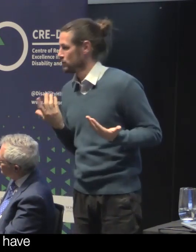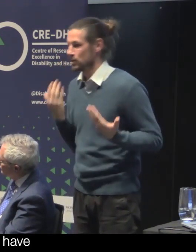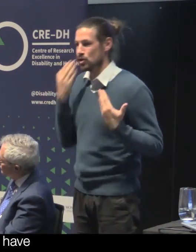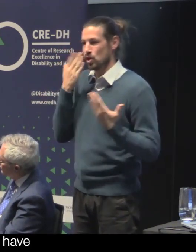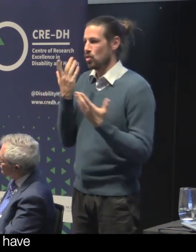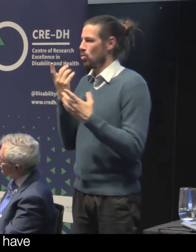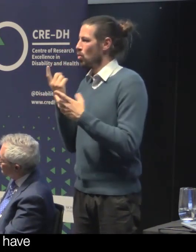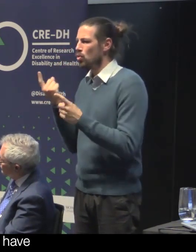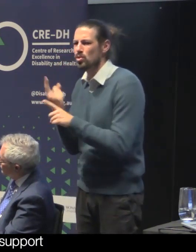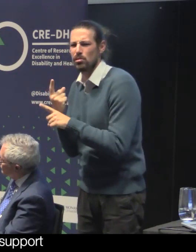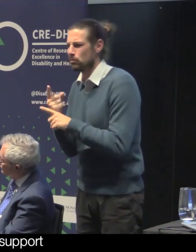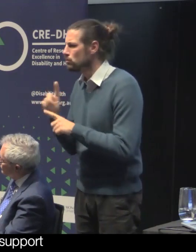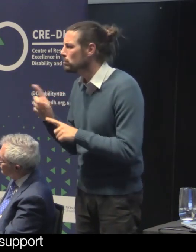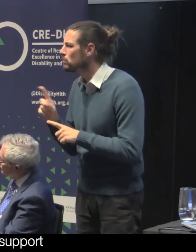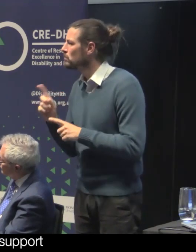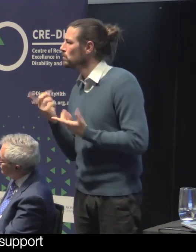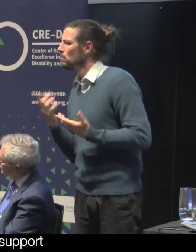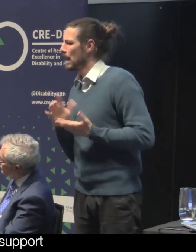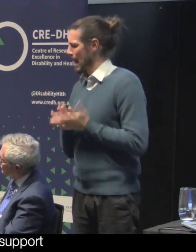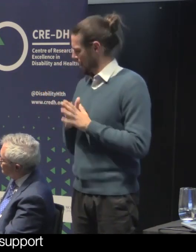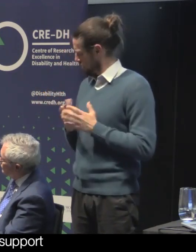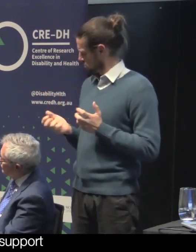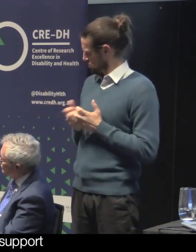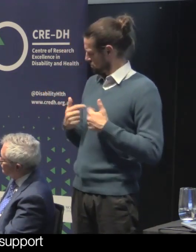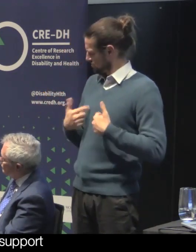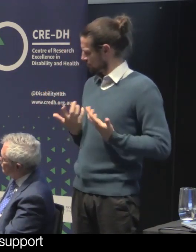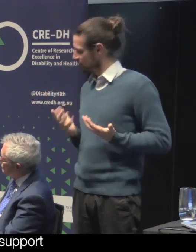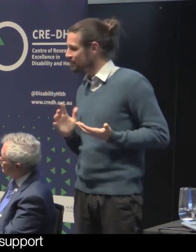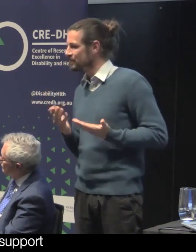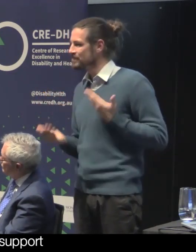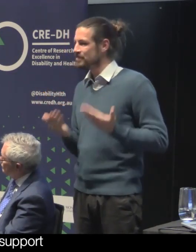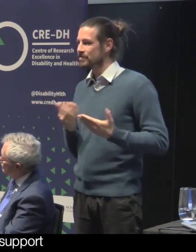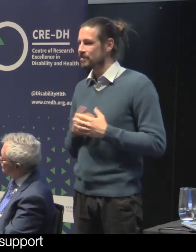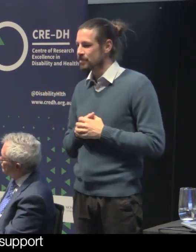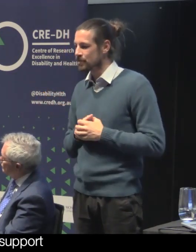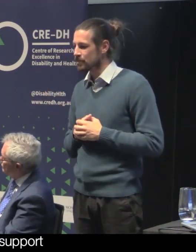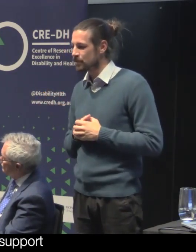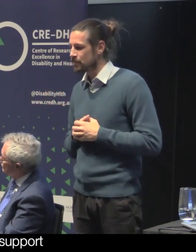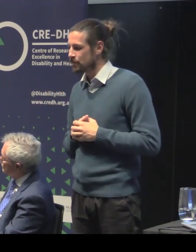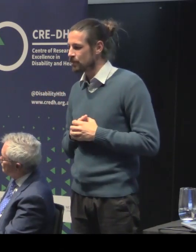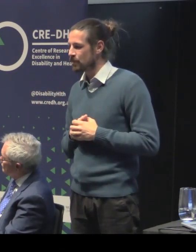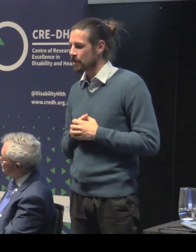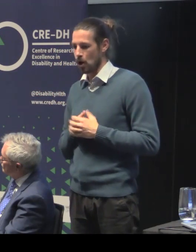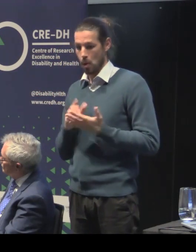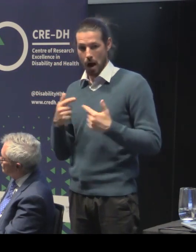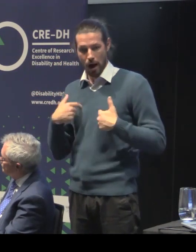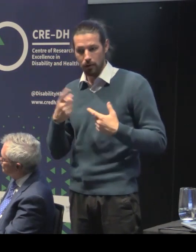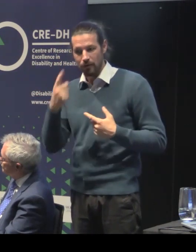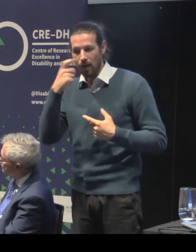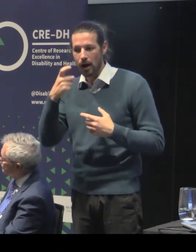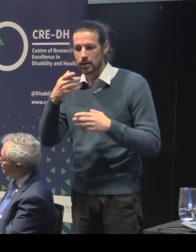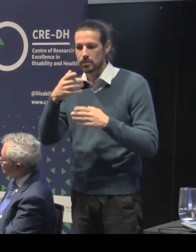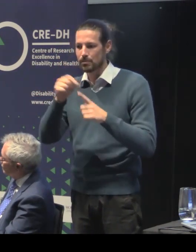about what do I do when my support worker doesn't turn up, like do I just fire them, or